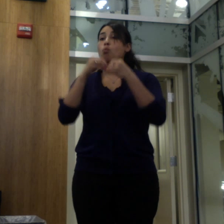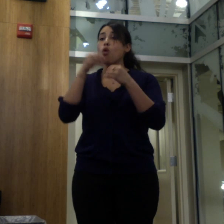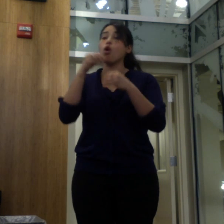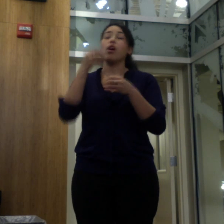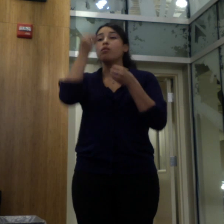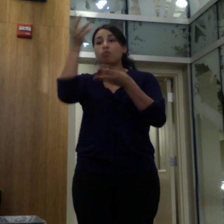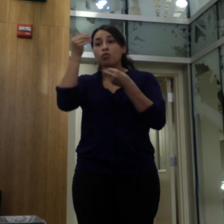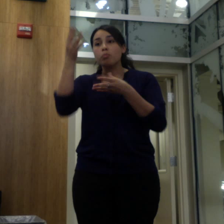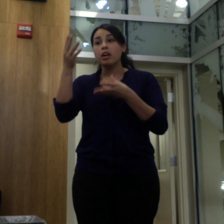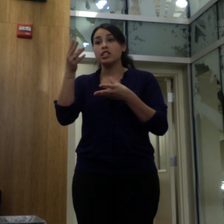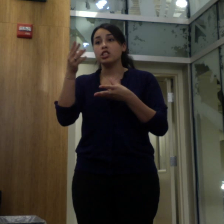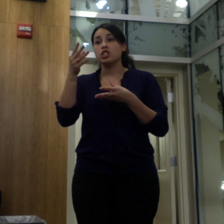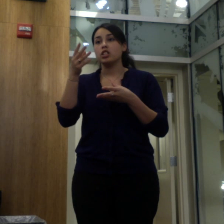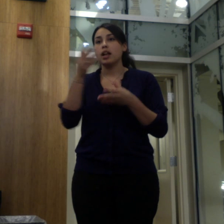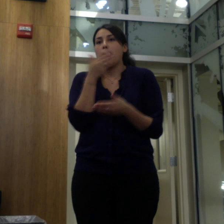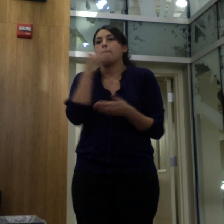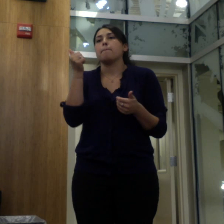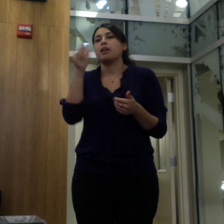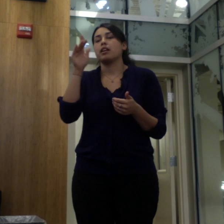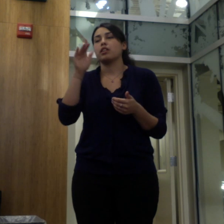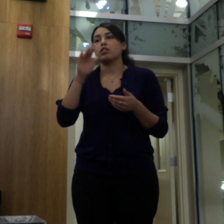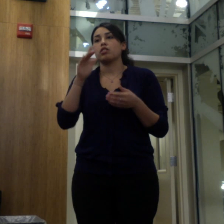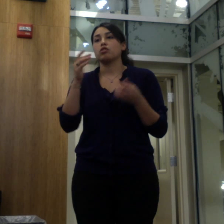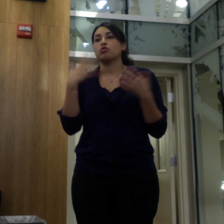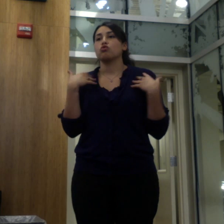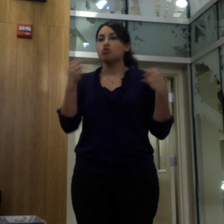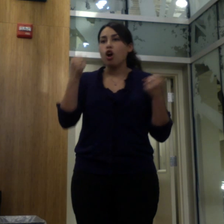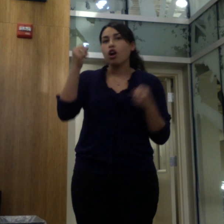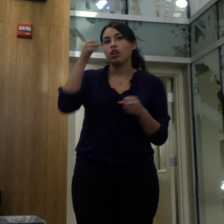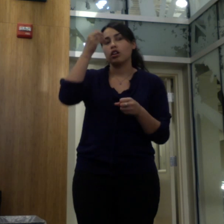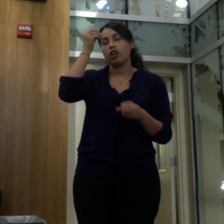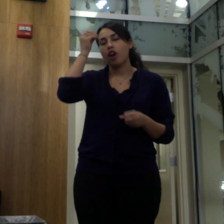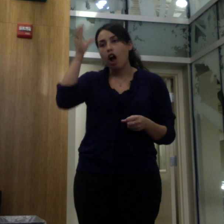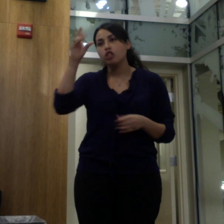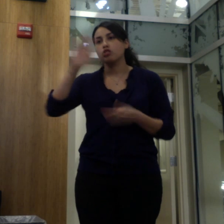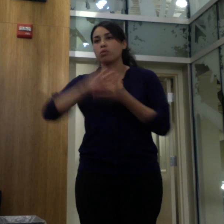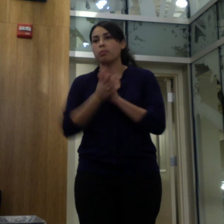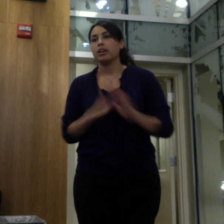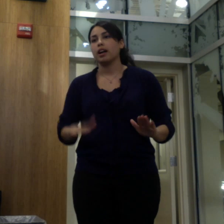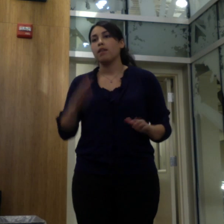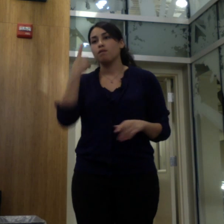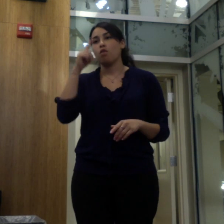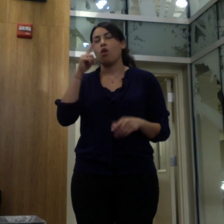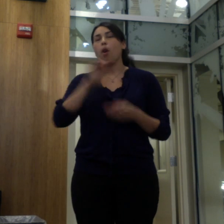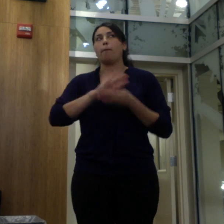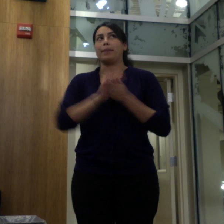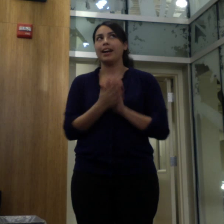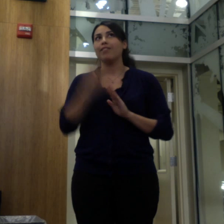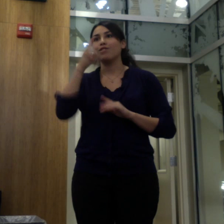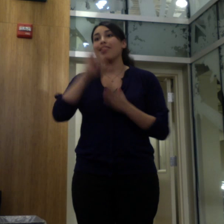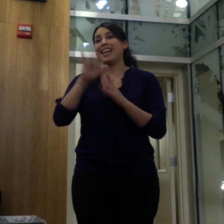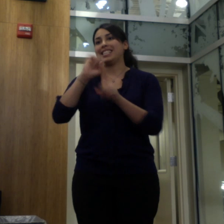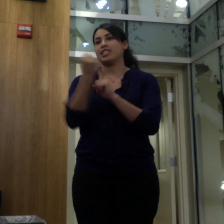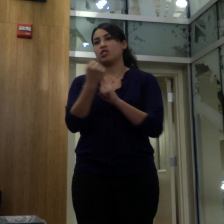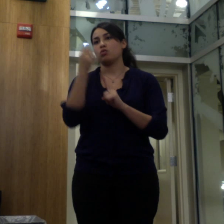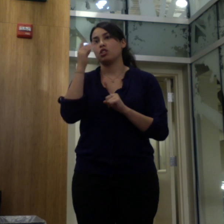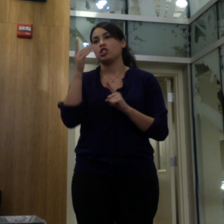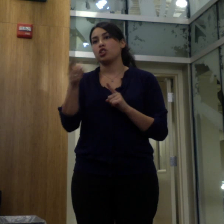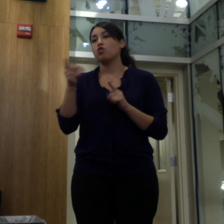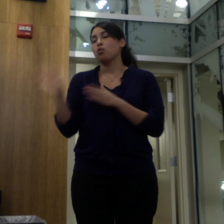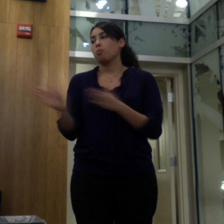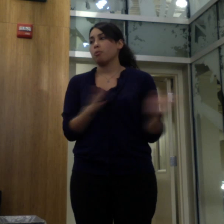become, the better resource and the stronger you're going to be in those situations that you're preparing for. Okay?